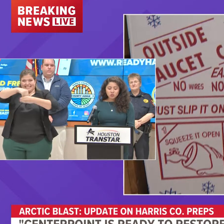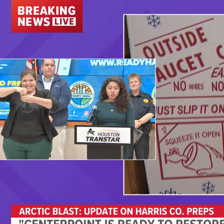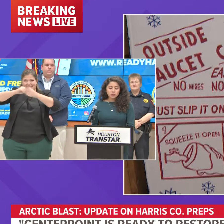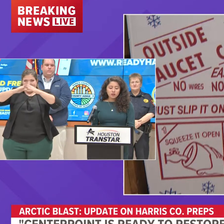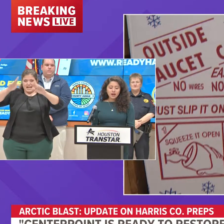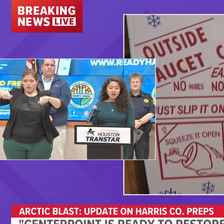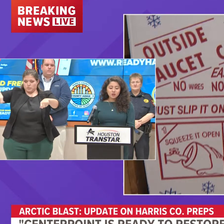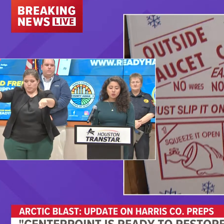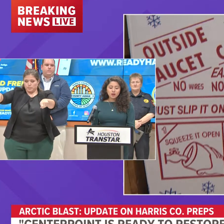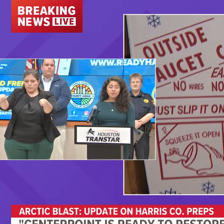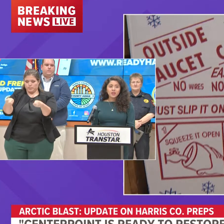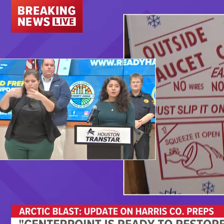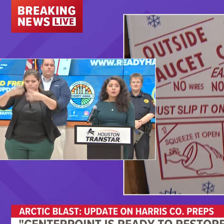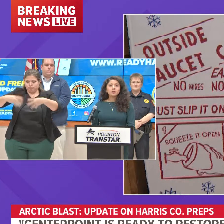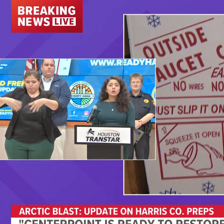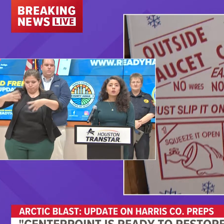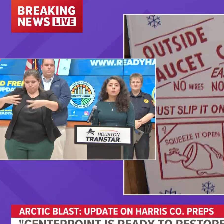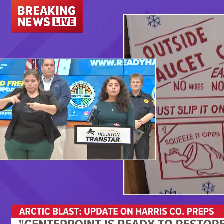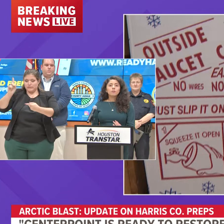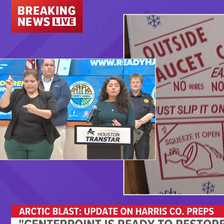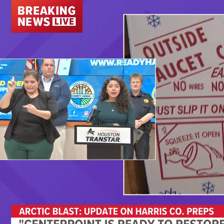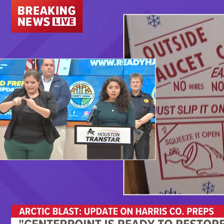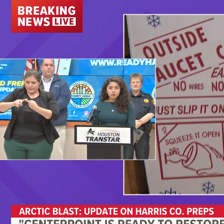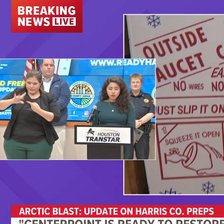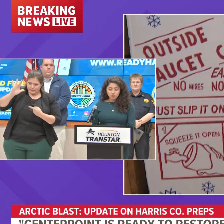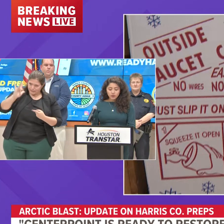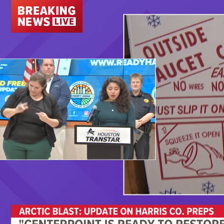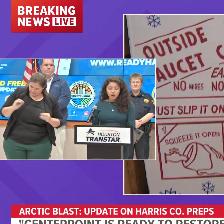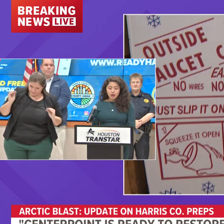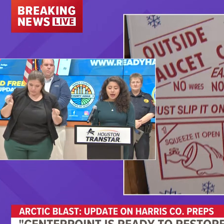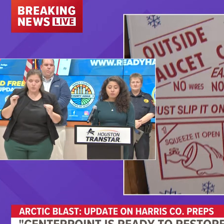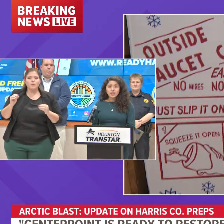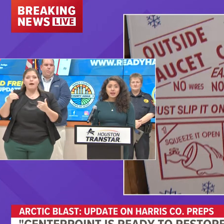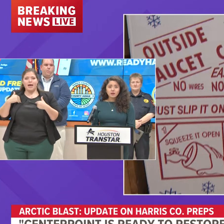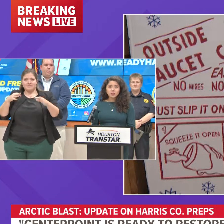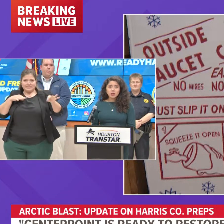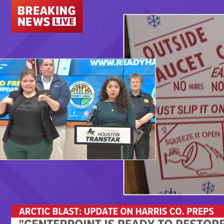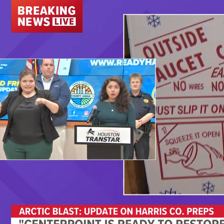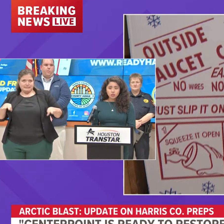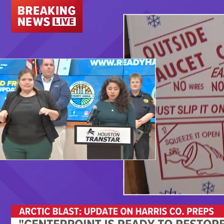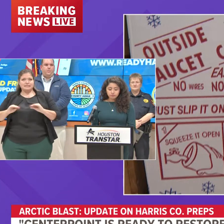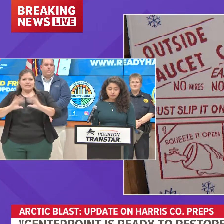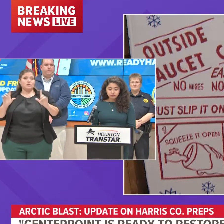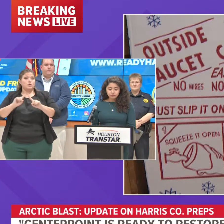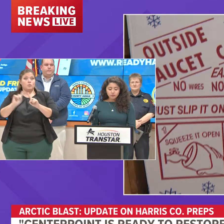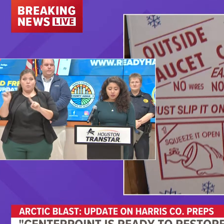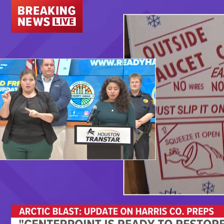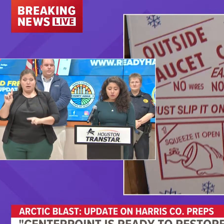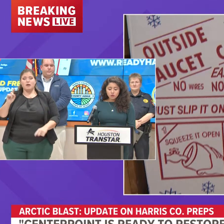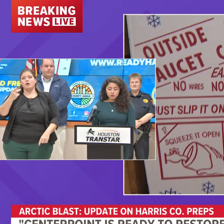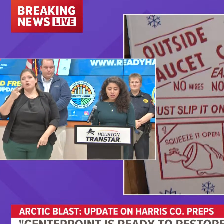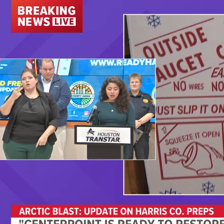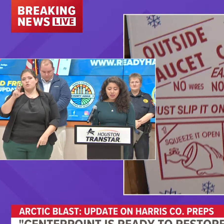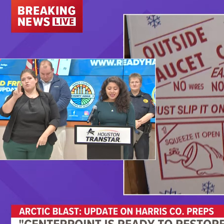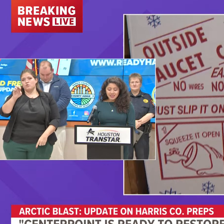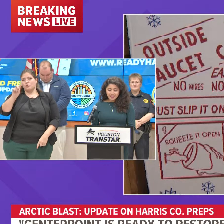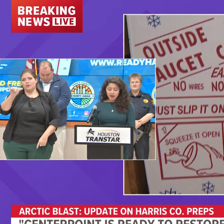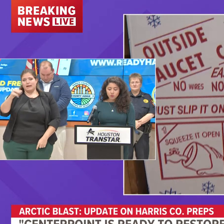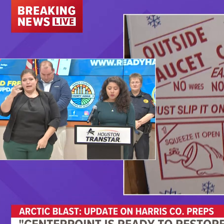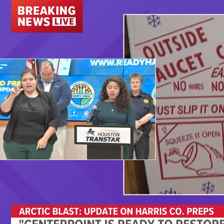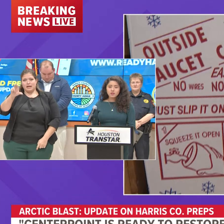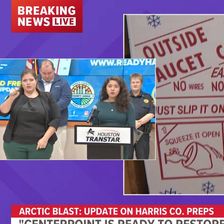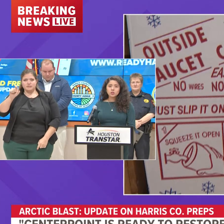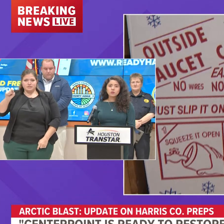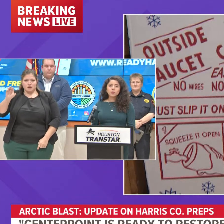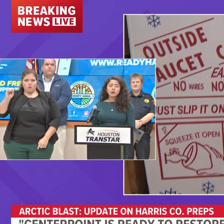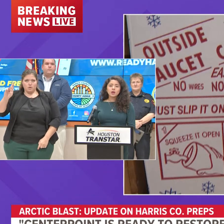clear instructions on how to do that from a local pipe fitter at readyharris.org. If you're staying in